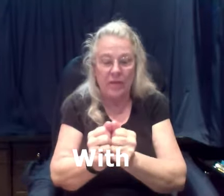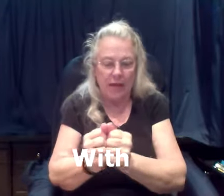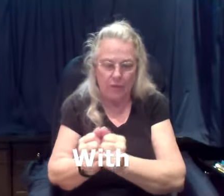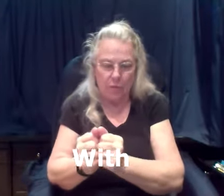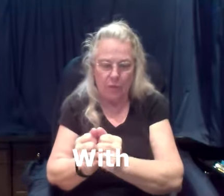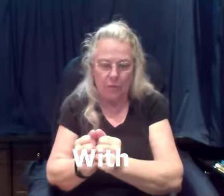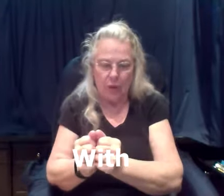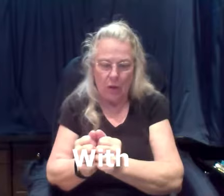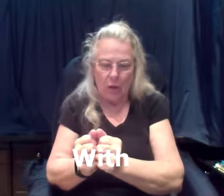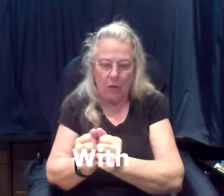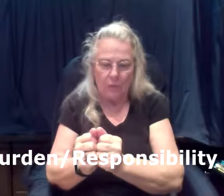one.